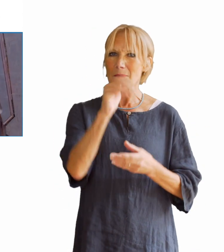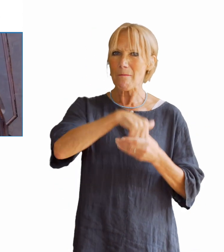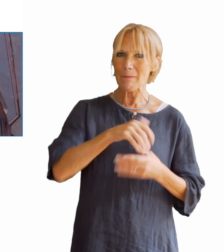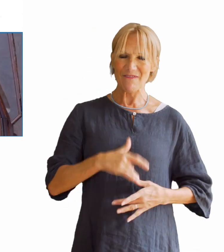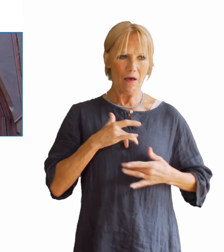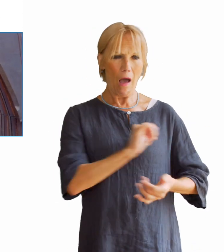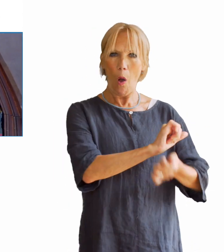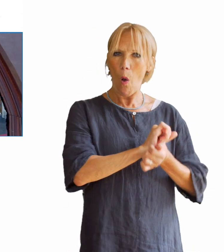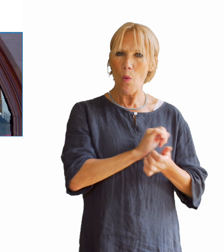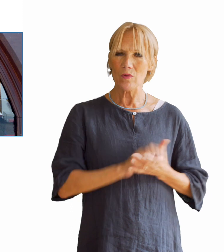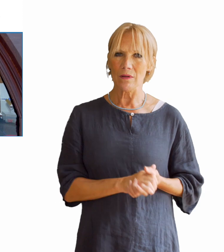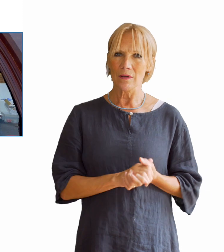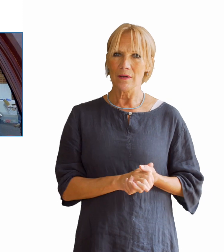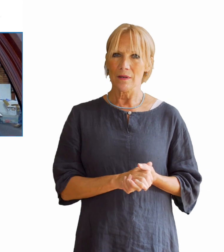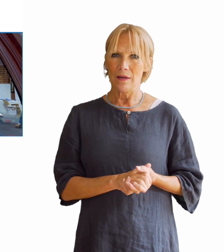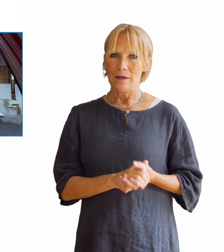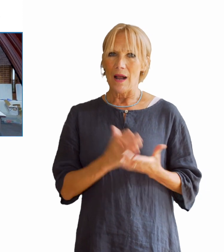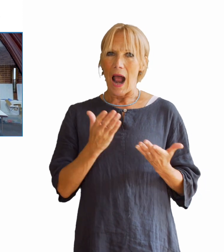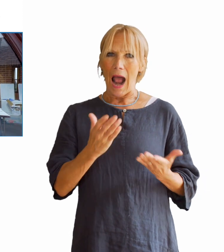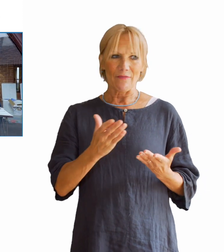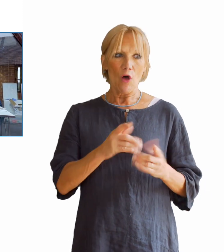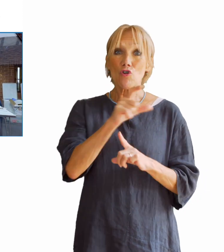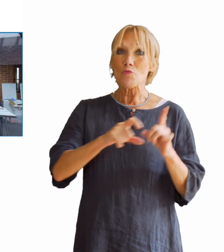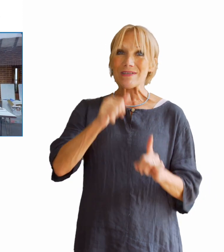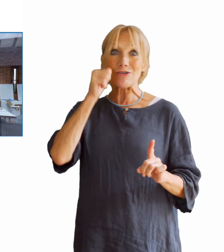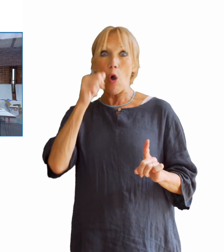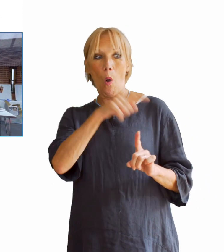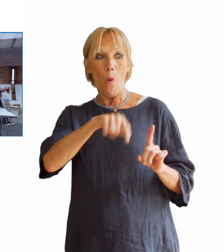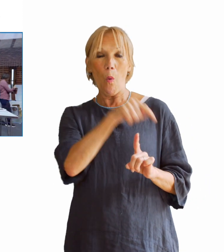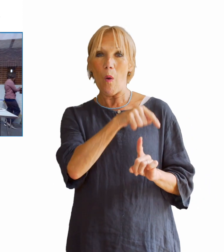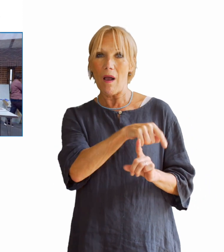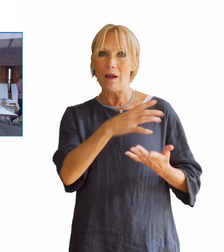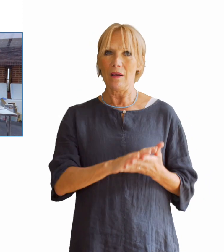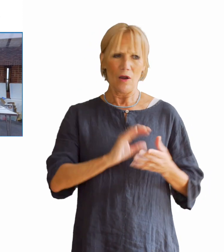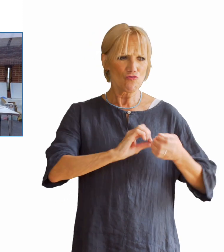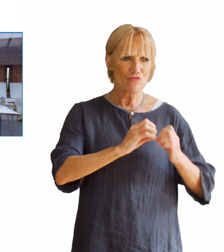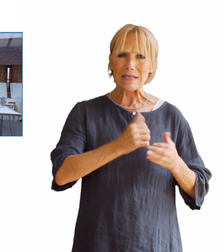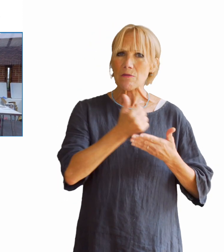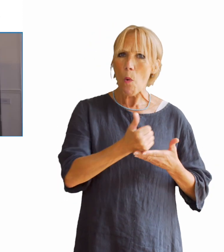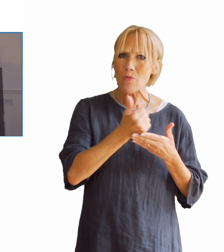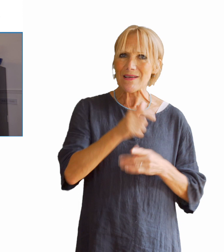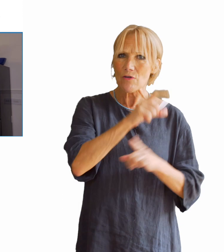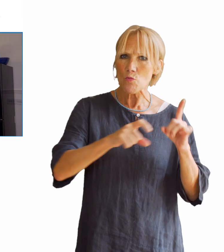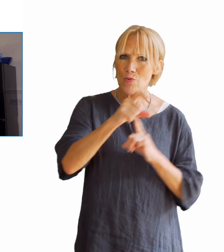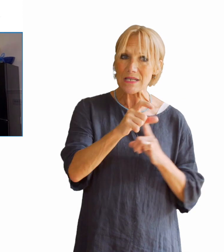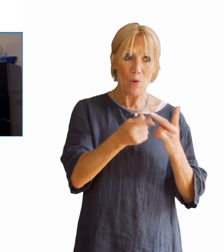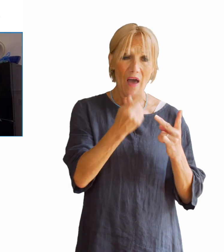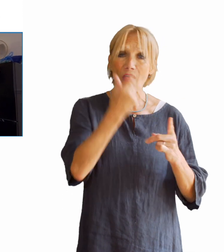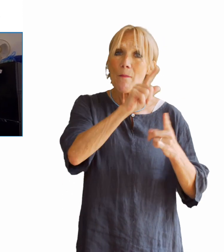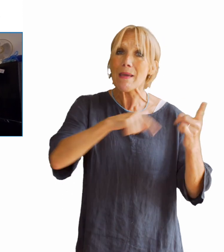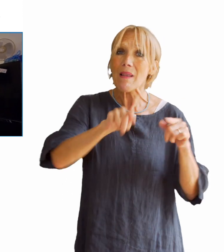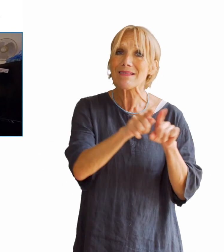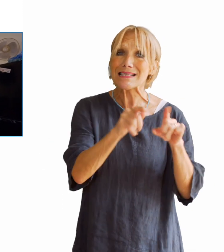of it. You can make the most of having a presence in the community, and you can create a supportive community with others in the same building